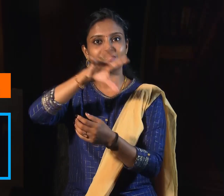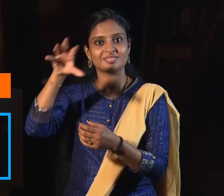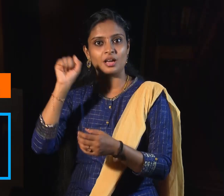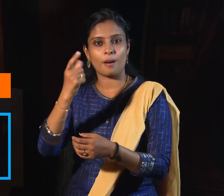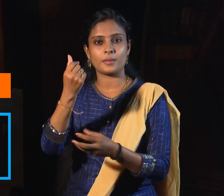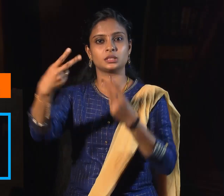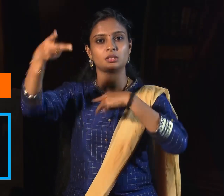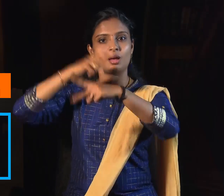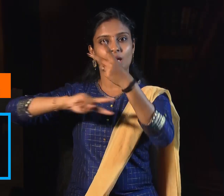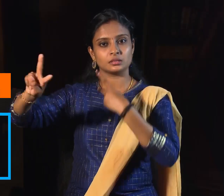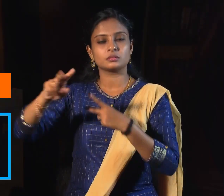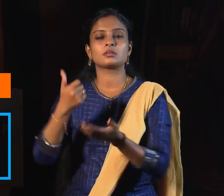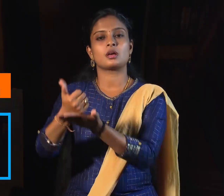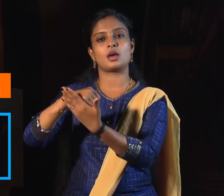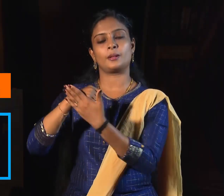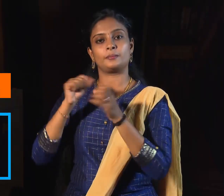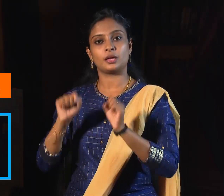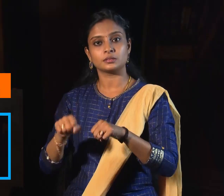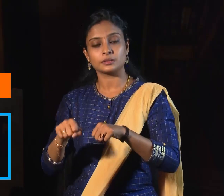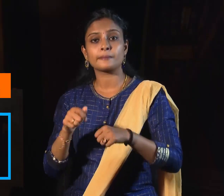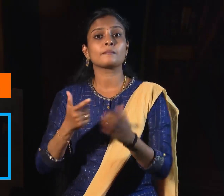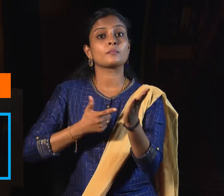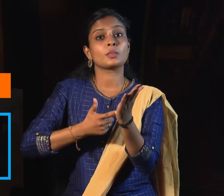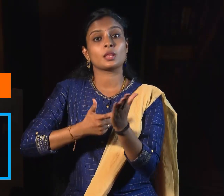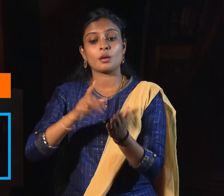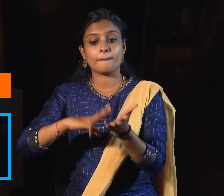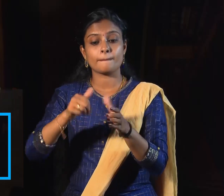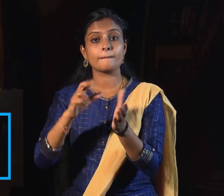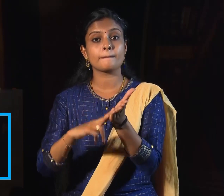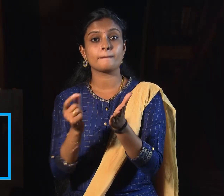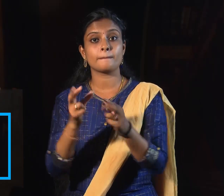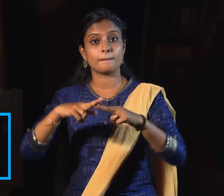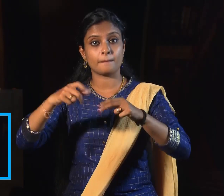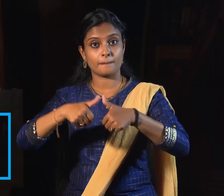A country with high level of manufacturing activities becomes prosperous.